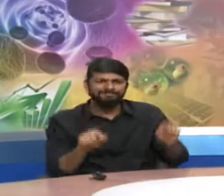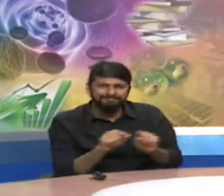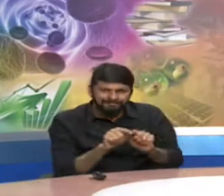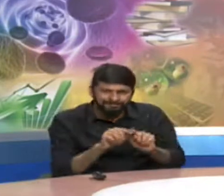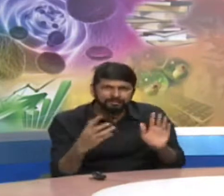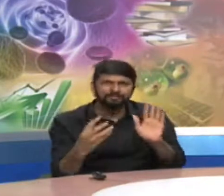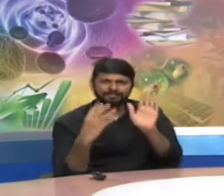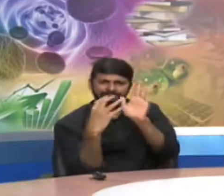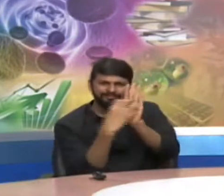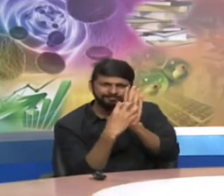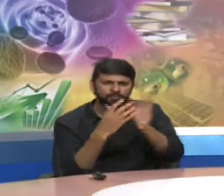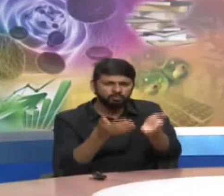There were different